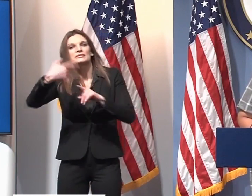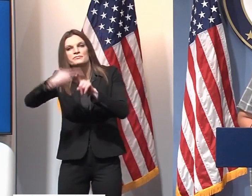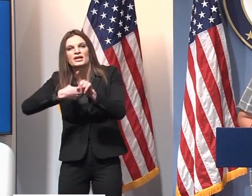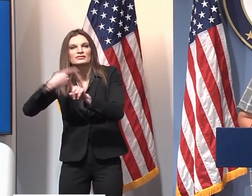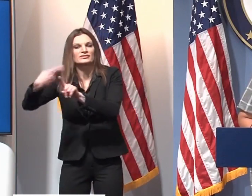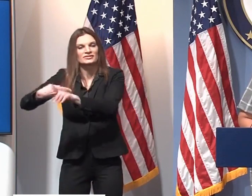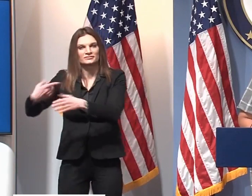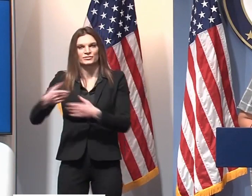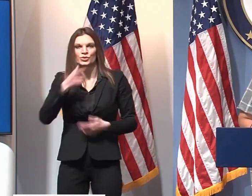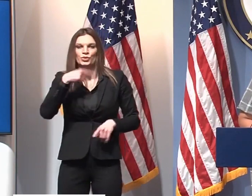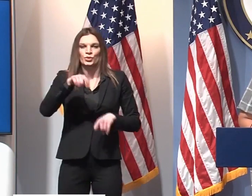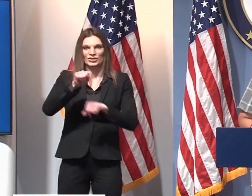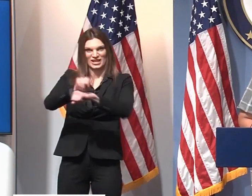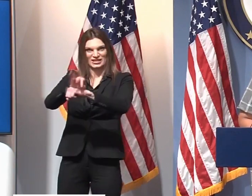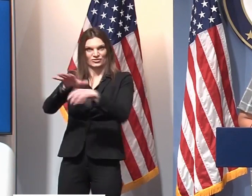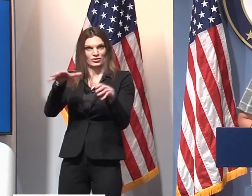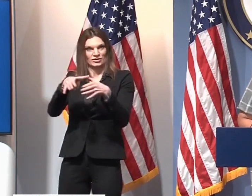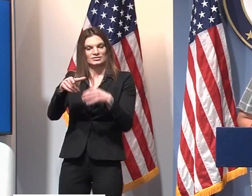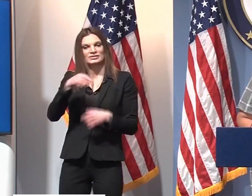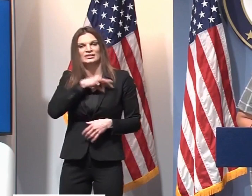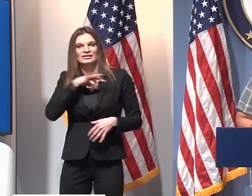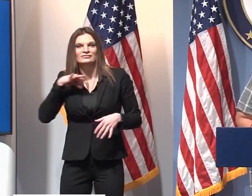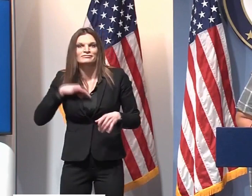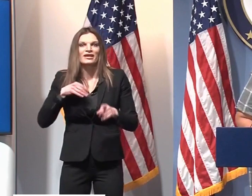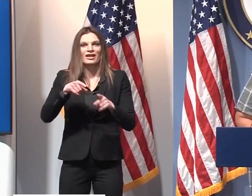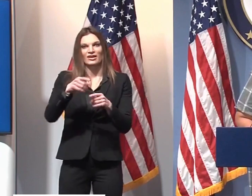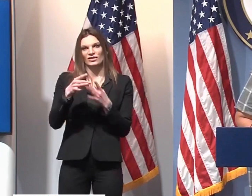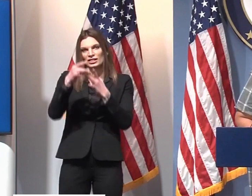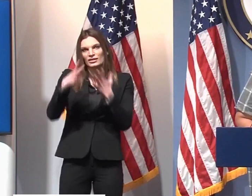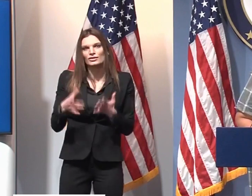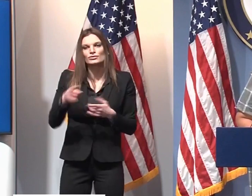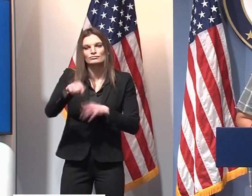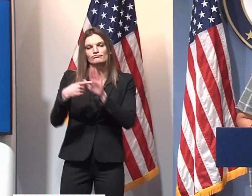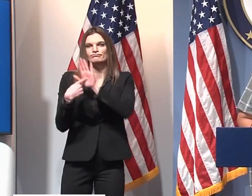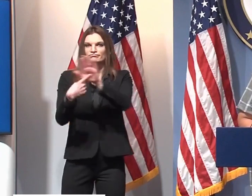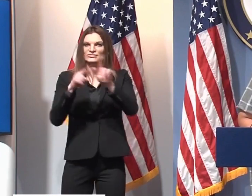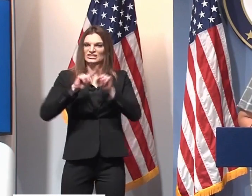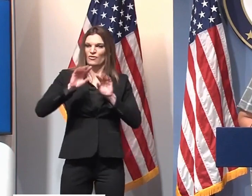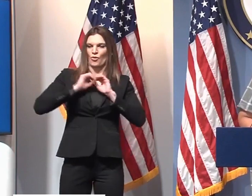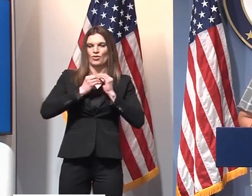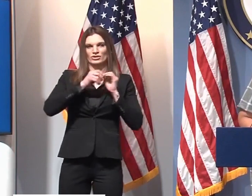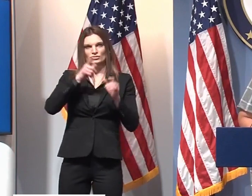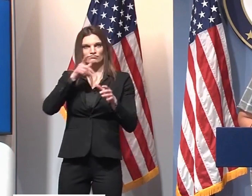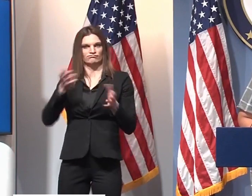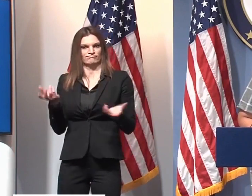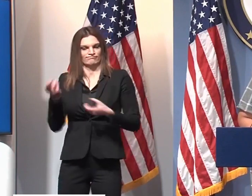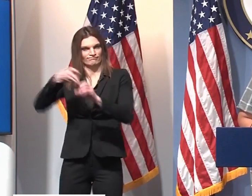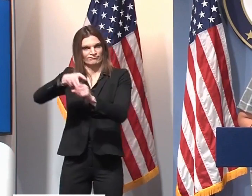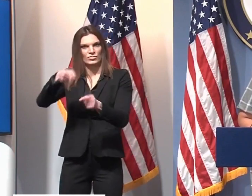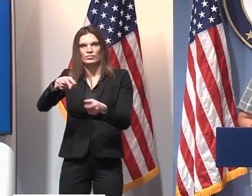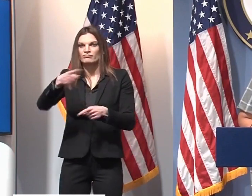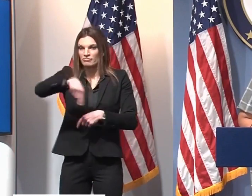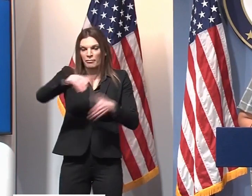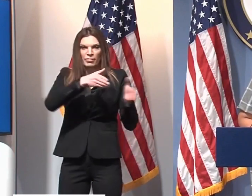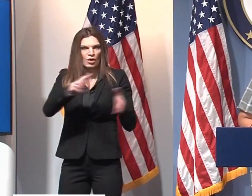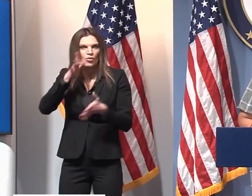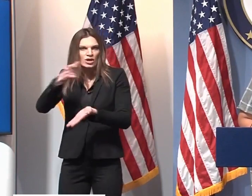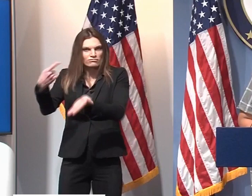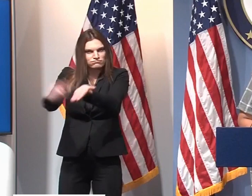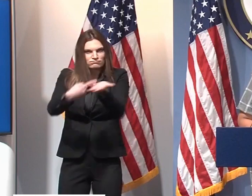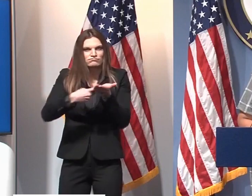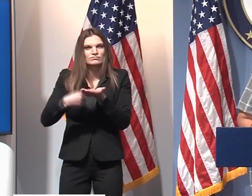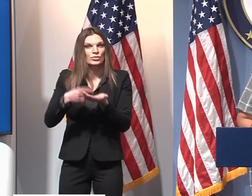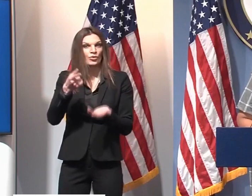members, staff, and leaders who represent organizations that support this work will have robust conversations with